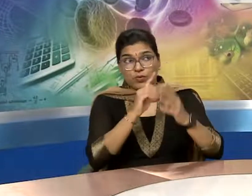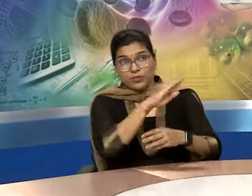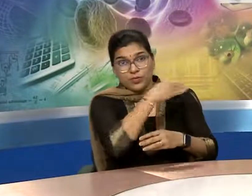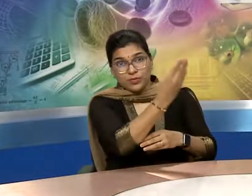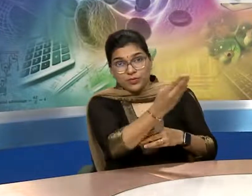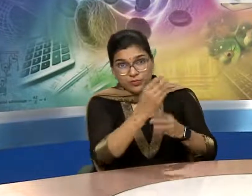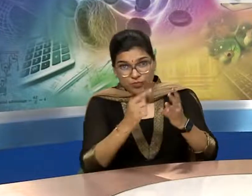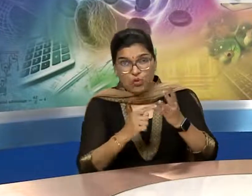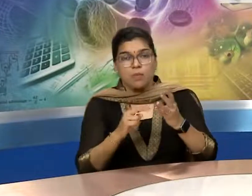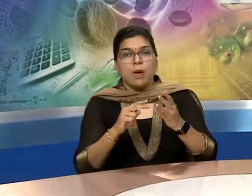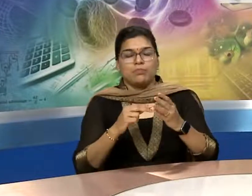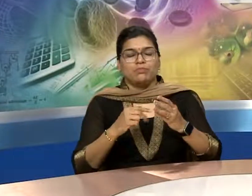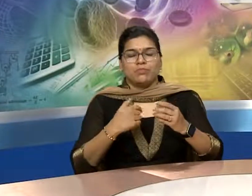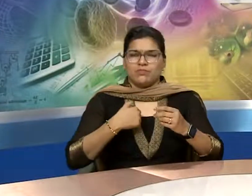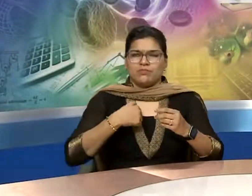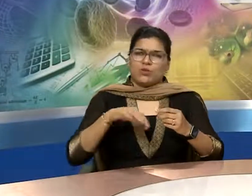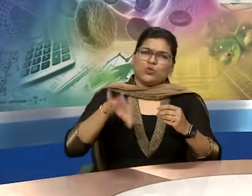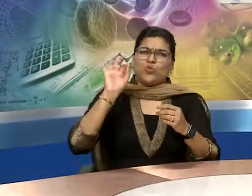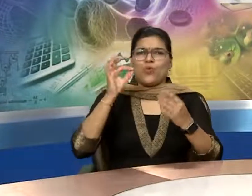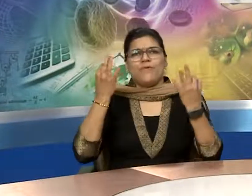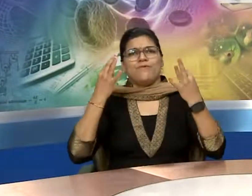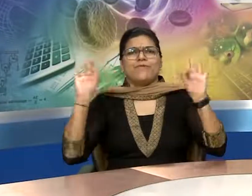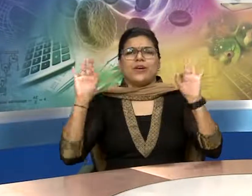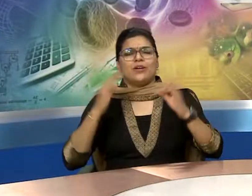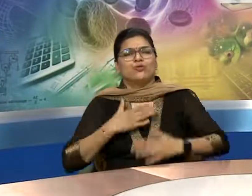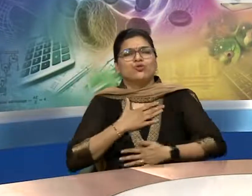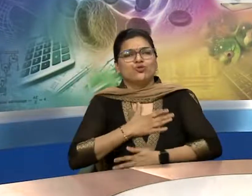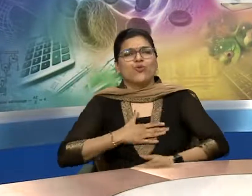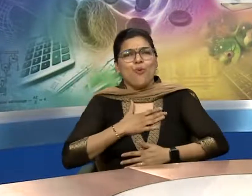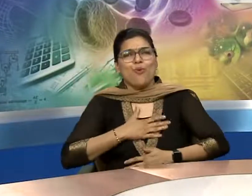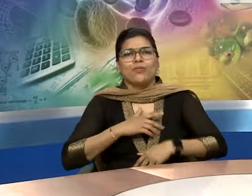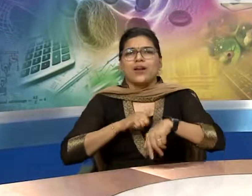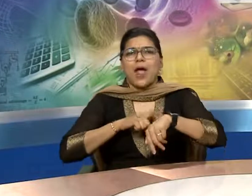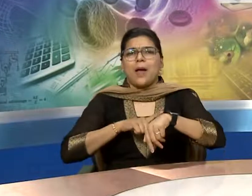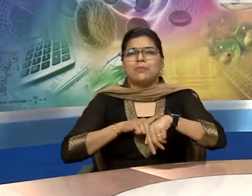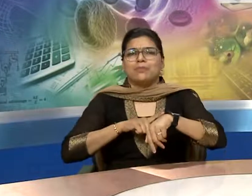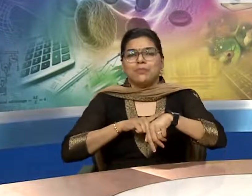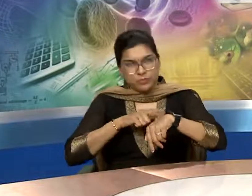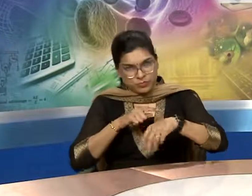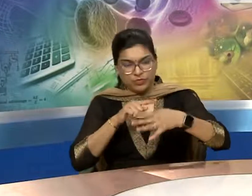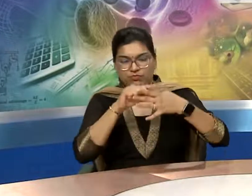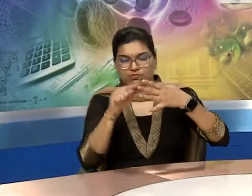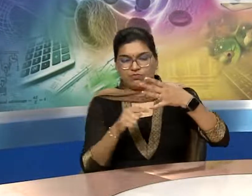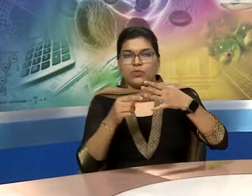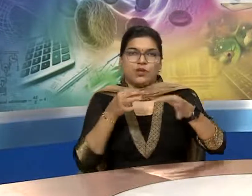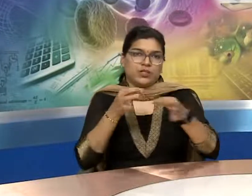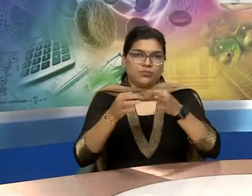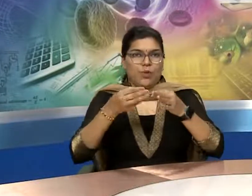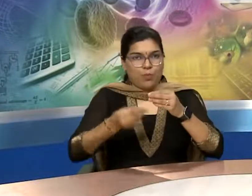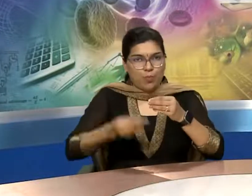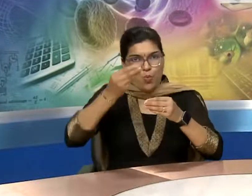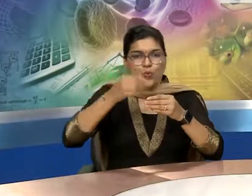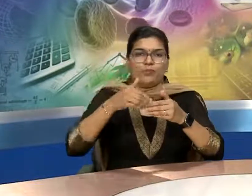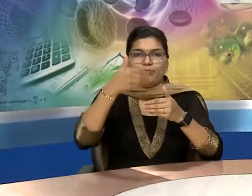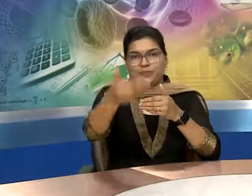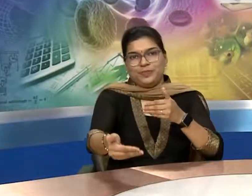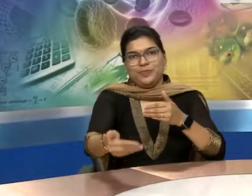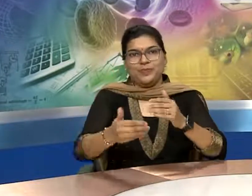promotes culture. Promotion of culture is an important function. The fourth important function